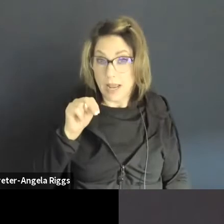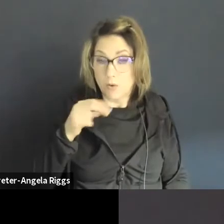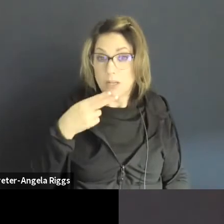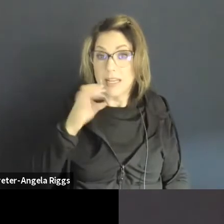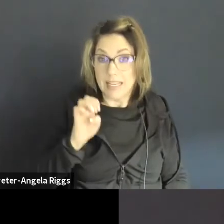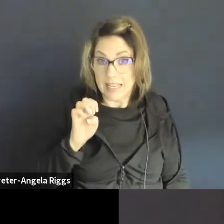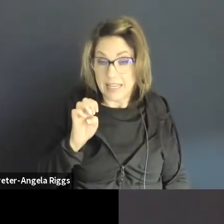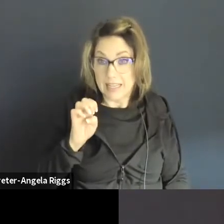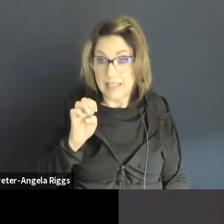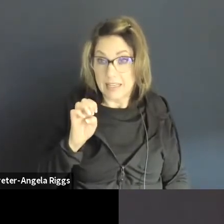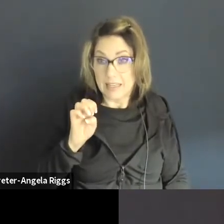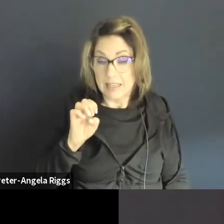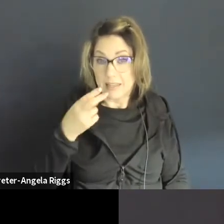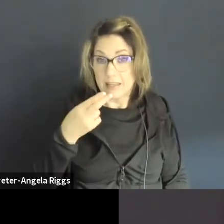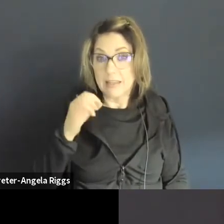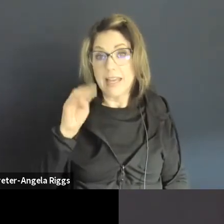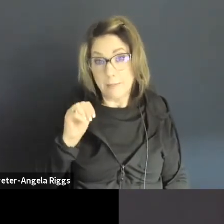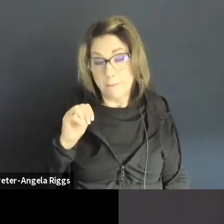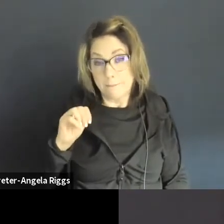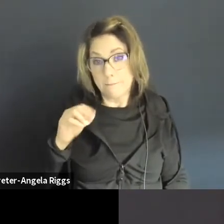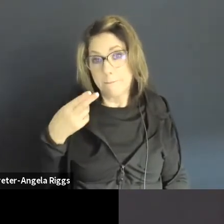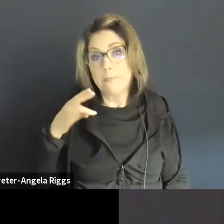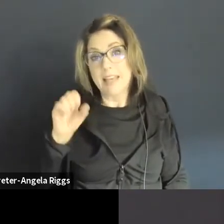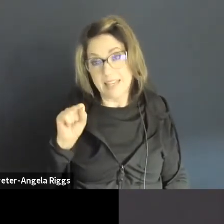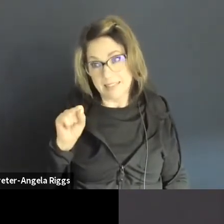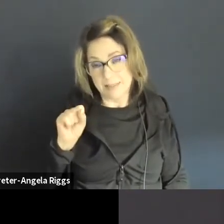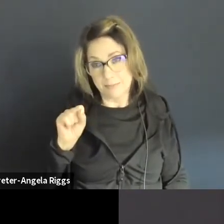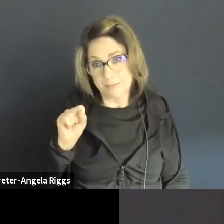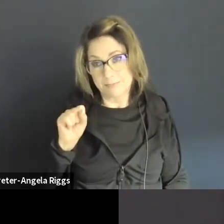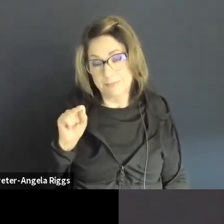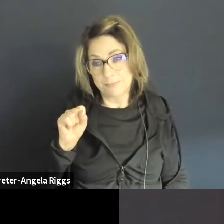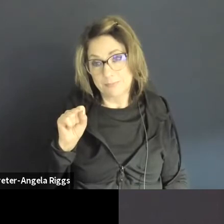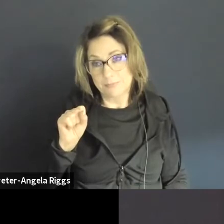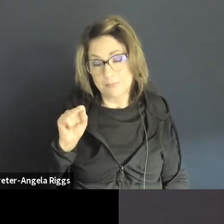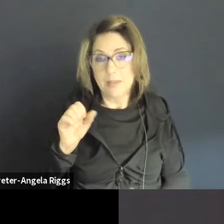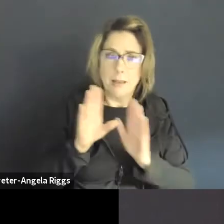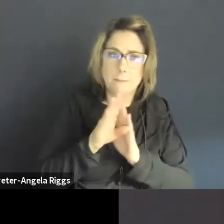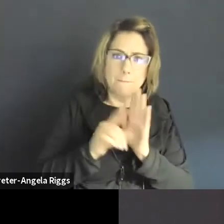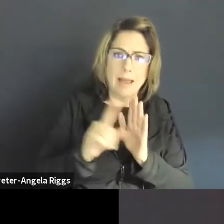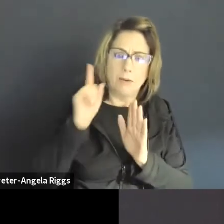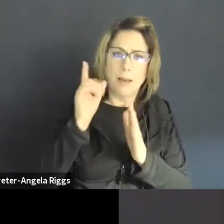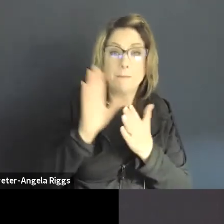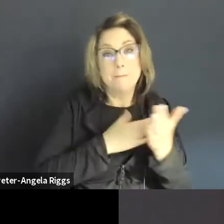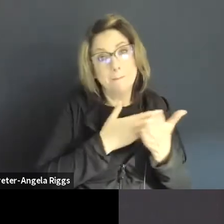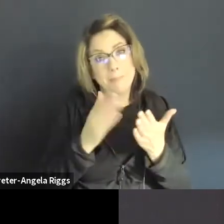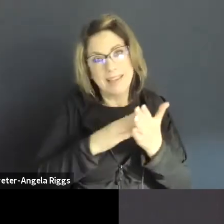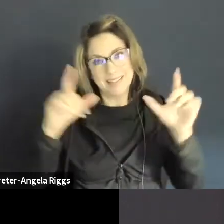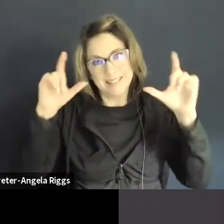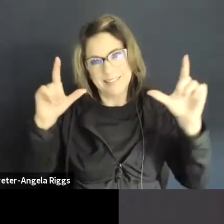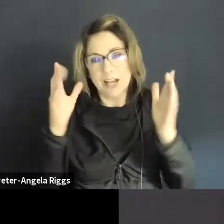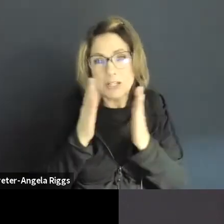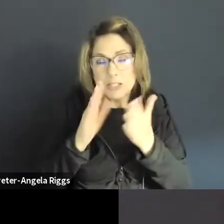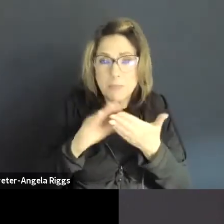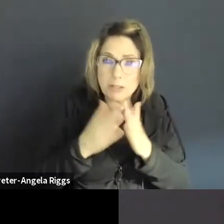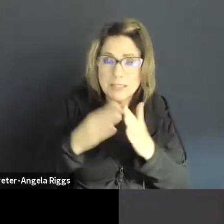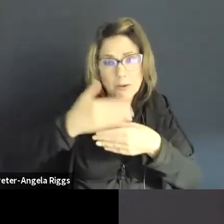he, him, his. In the background, I have a painting of a small town, a